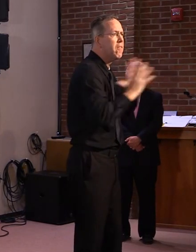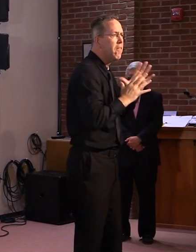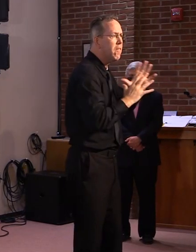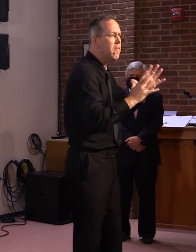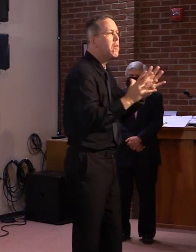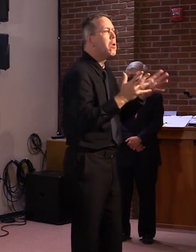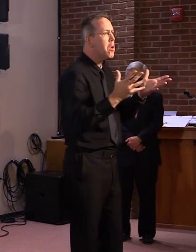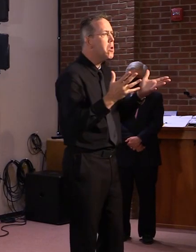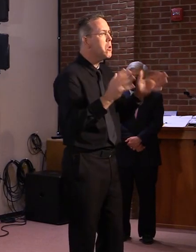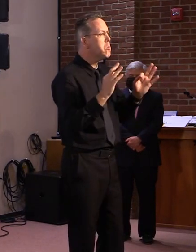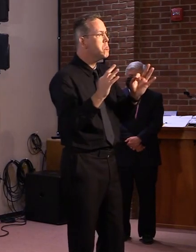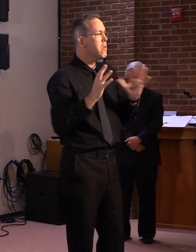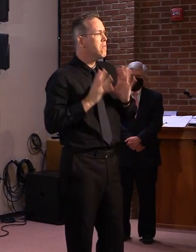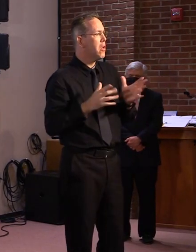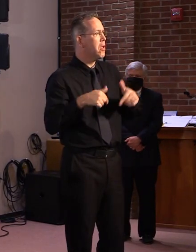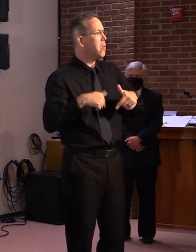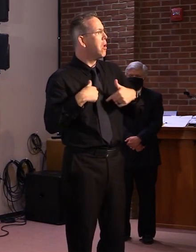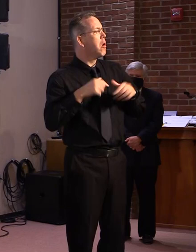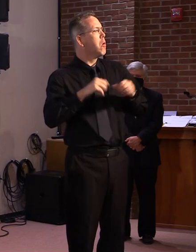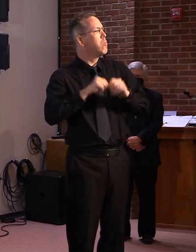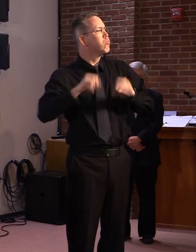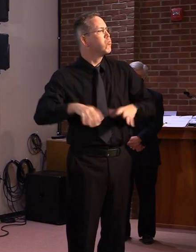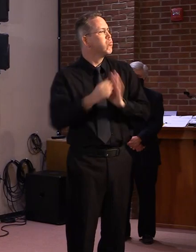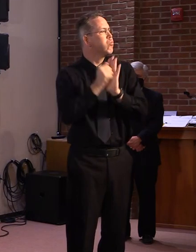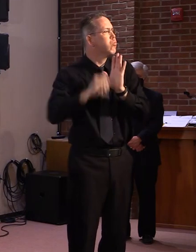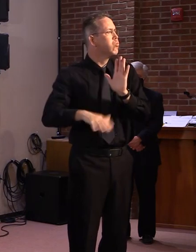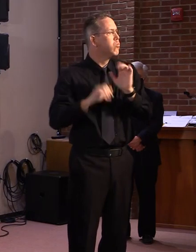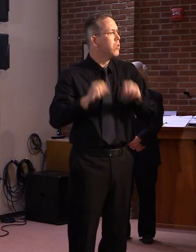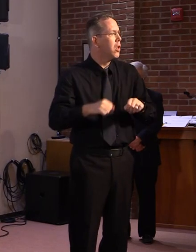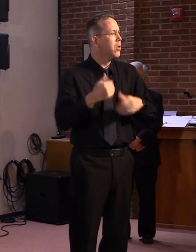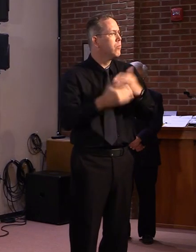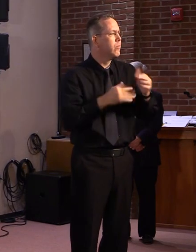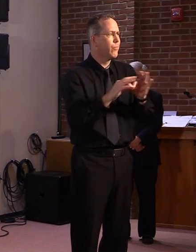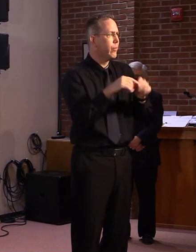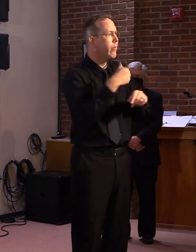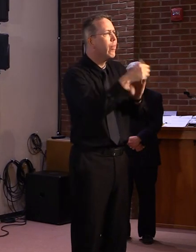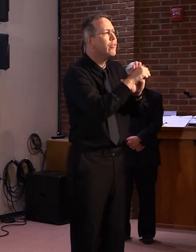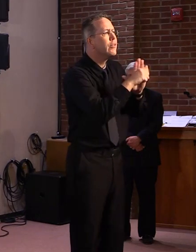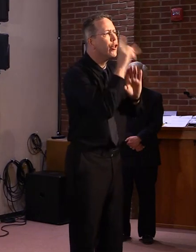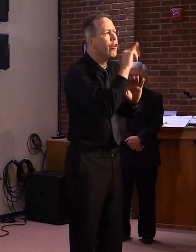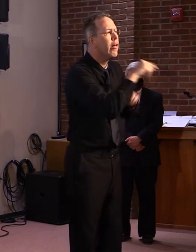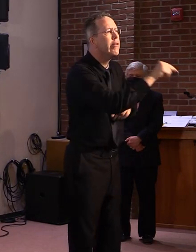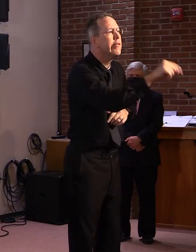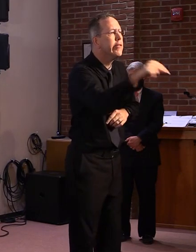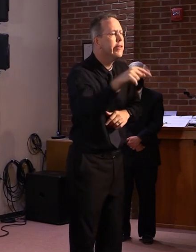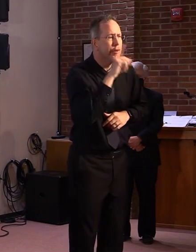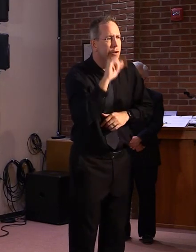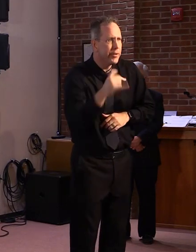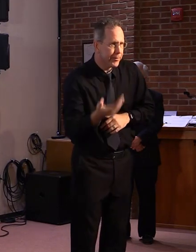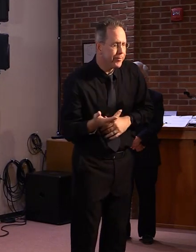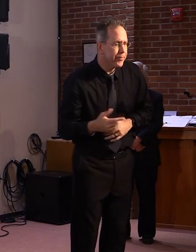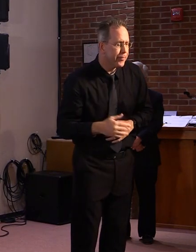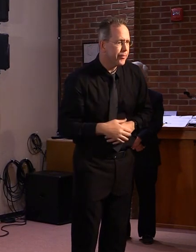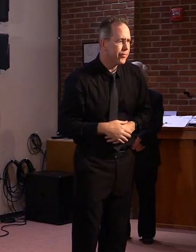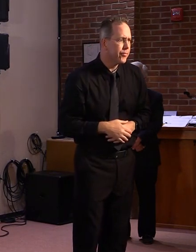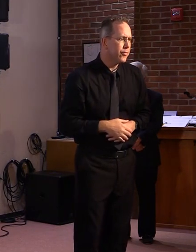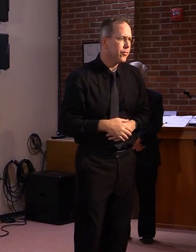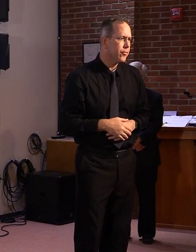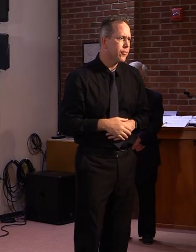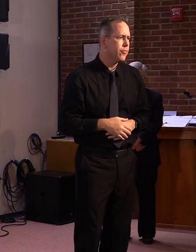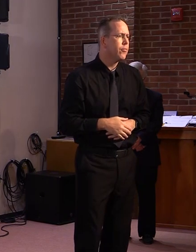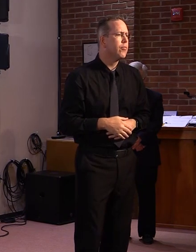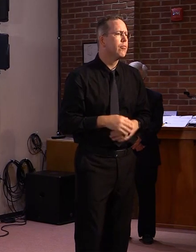Okay, great. And then Rita reached out to us again, and they're wondering why people are allowed to rally and hold these